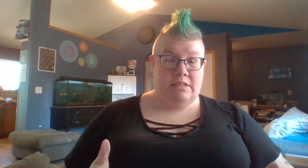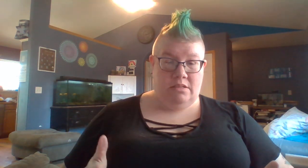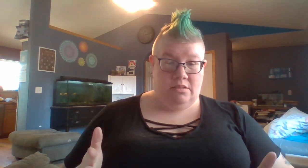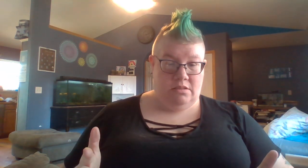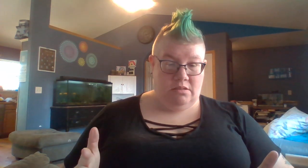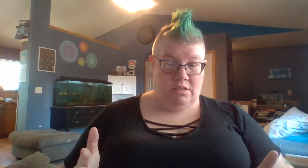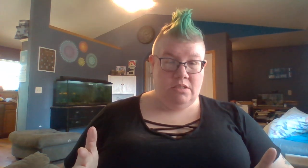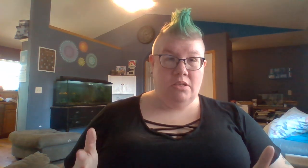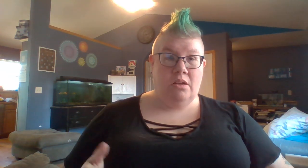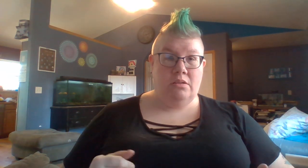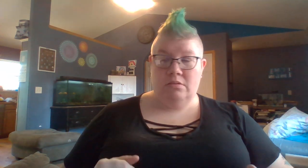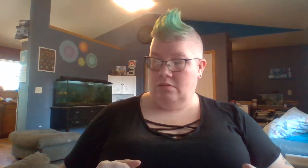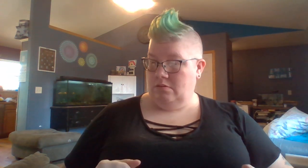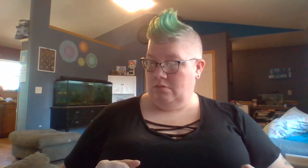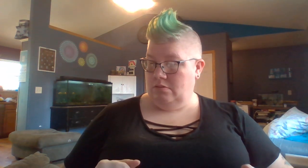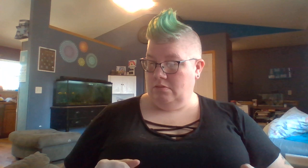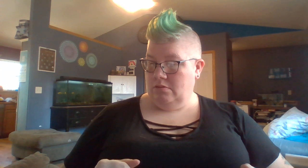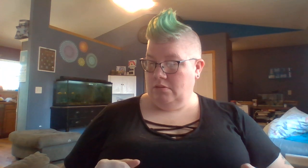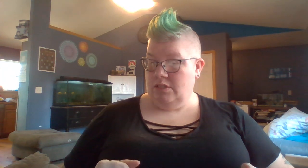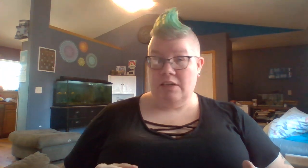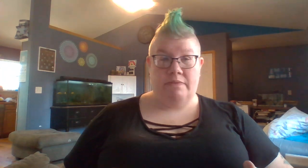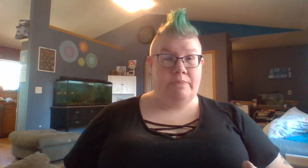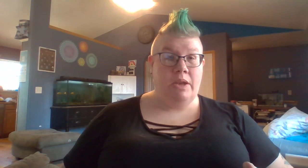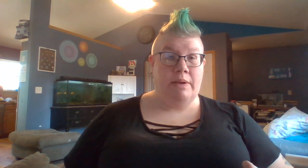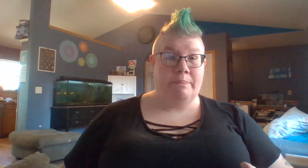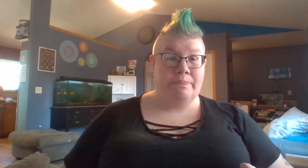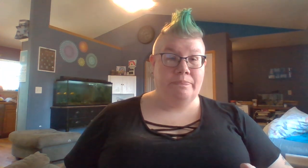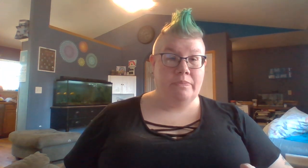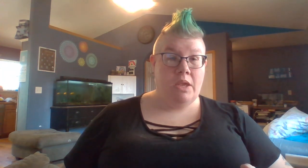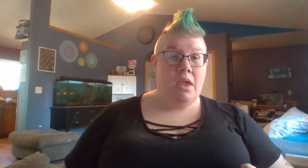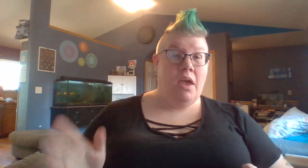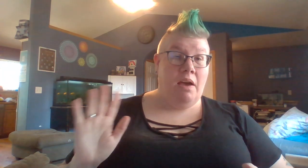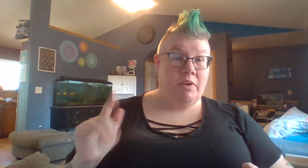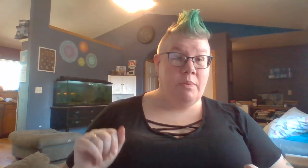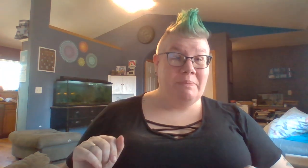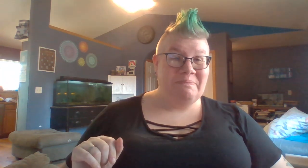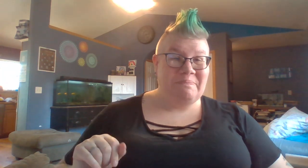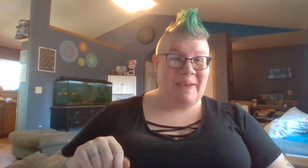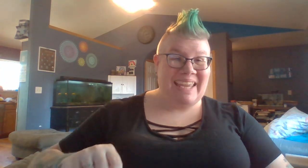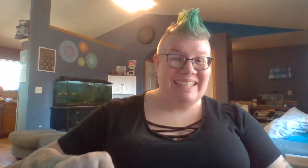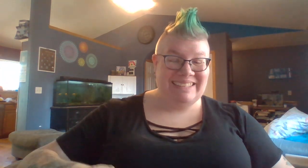Yes, this is all good stuff. Anyway, have a good one. Bye.